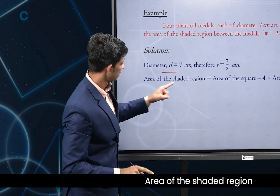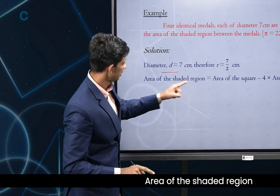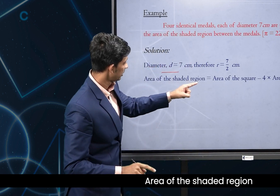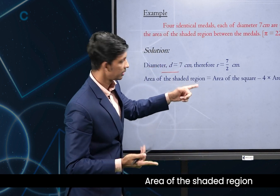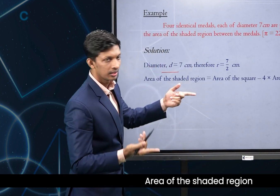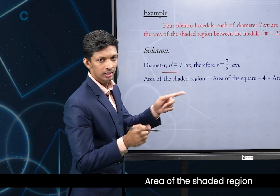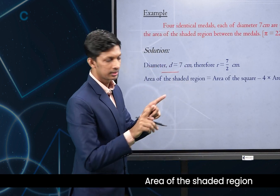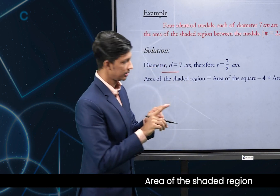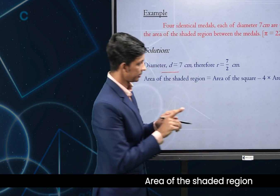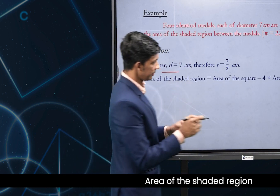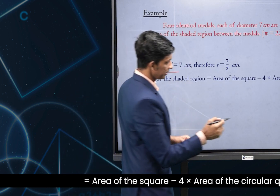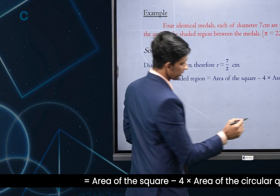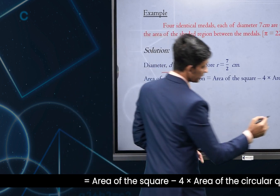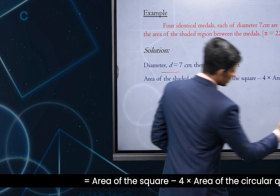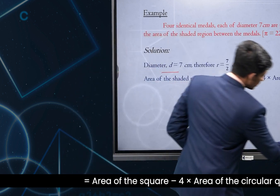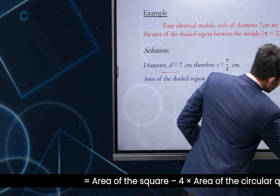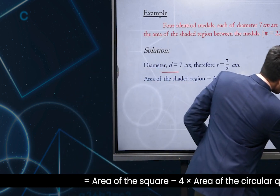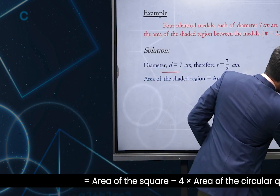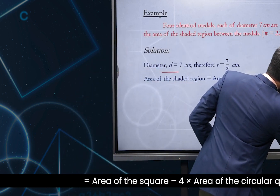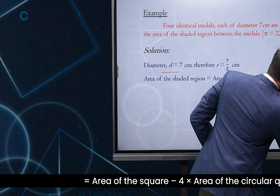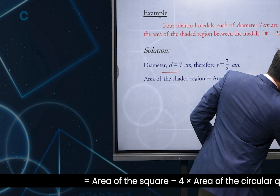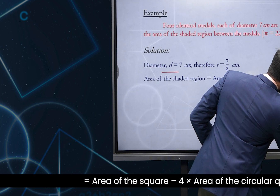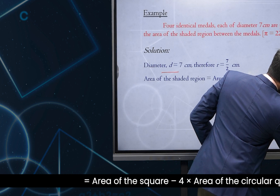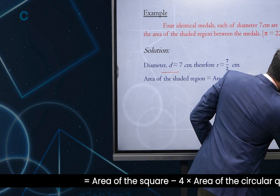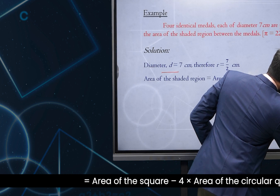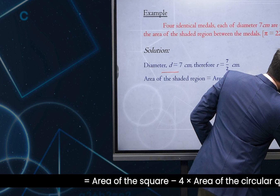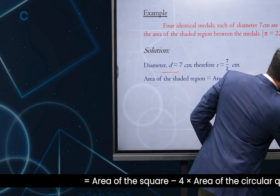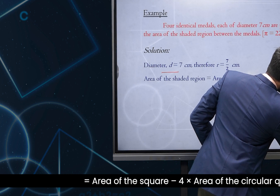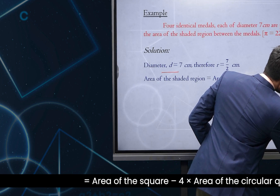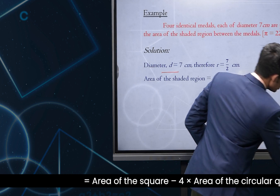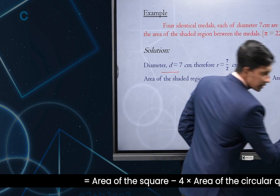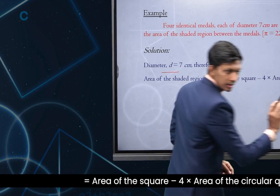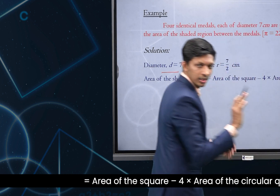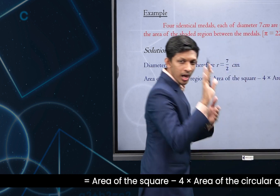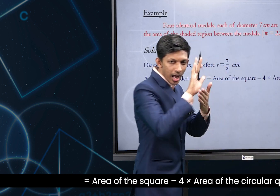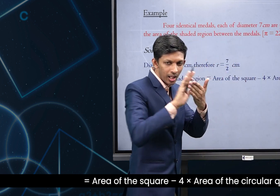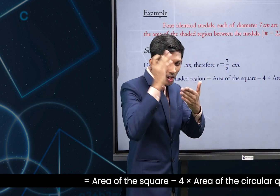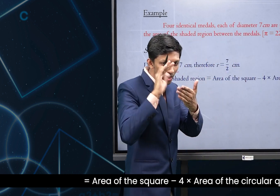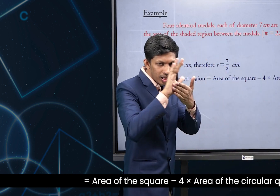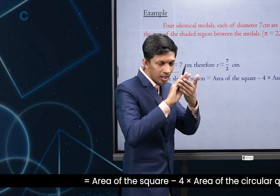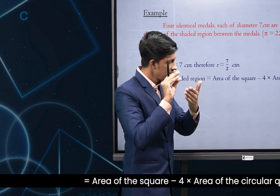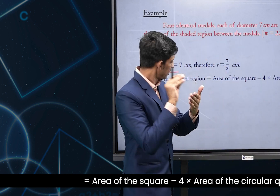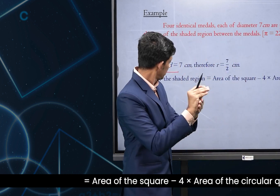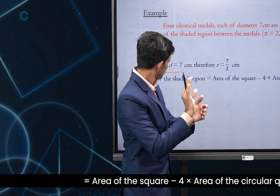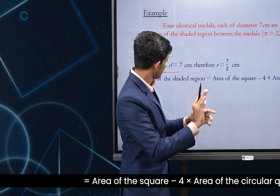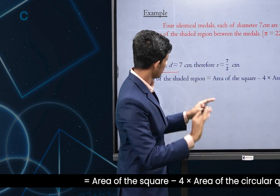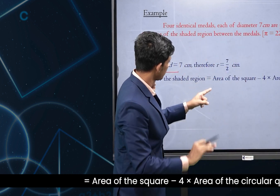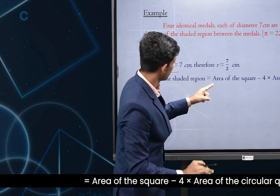Area of the shaded region is equal to area of the square minus 4 into area of the circular